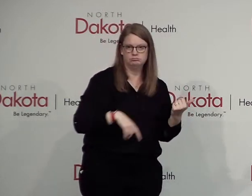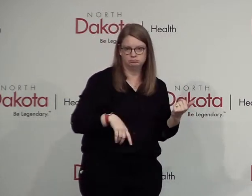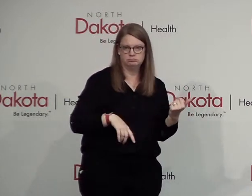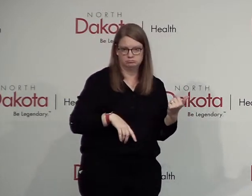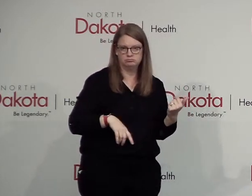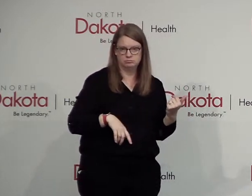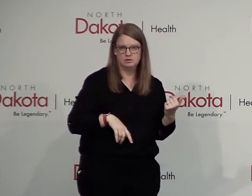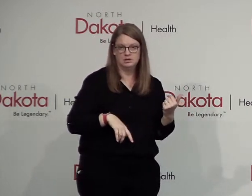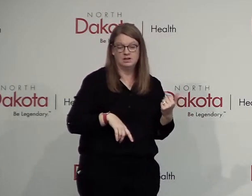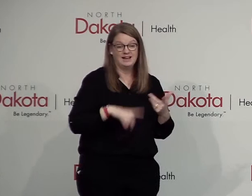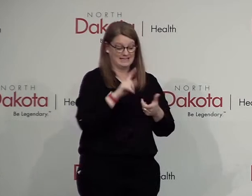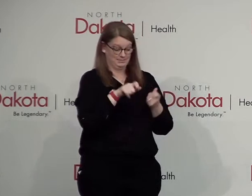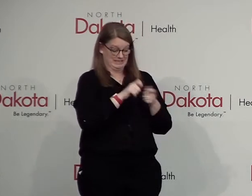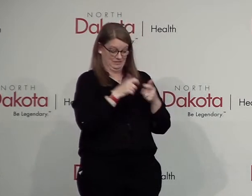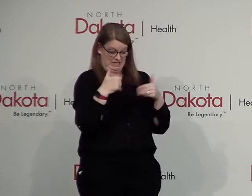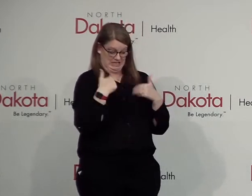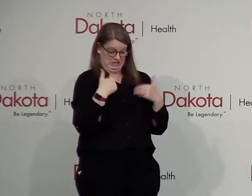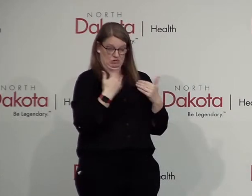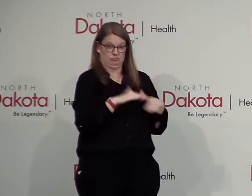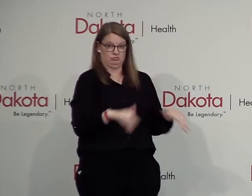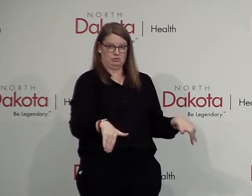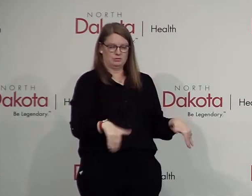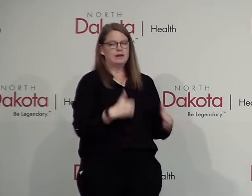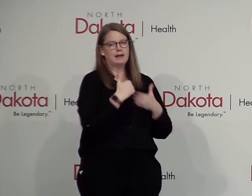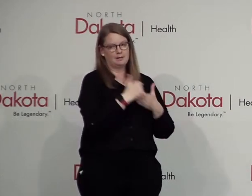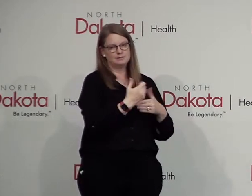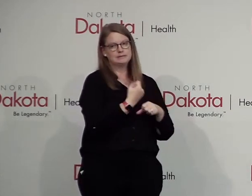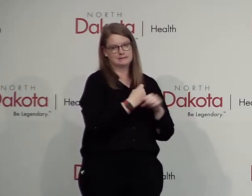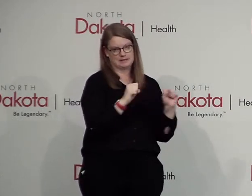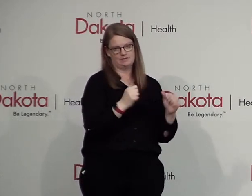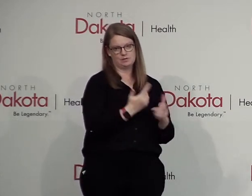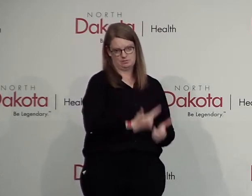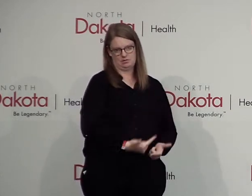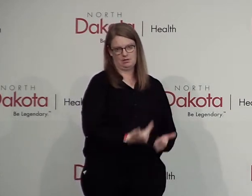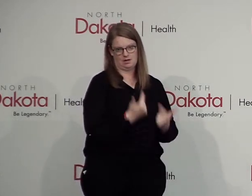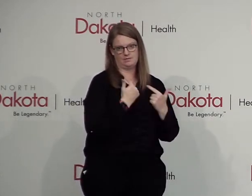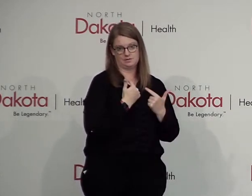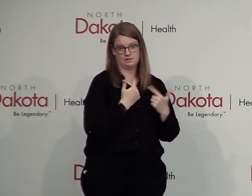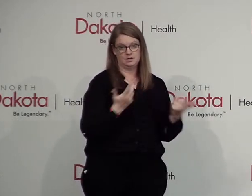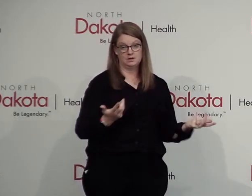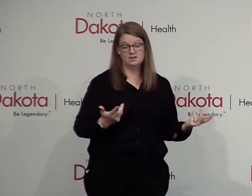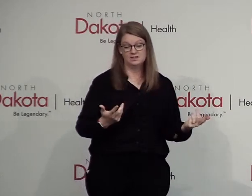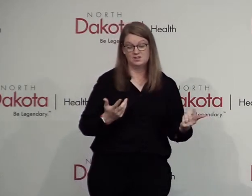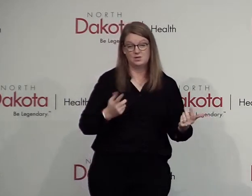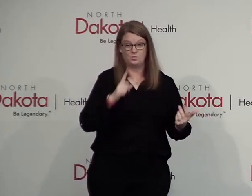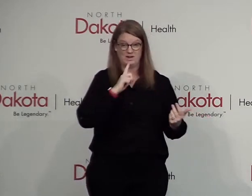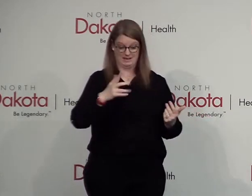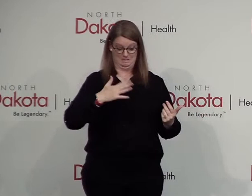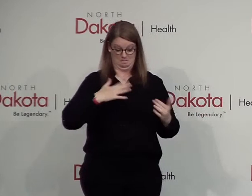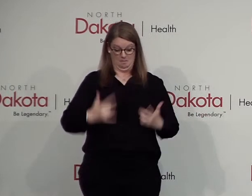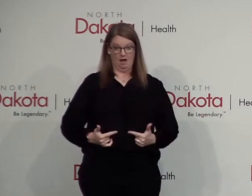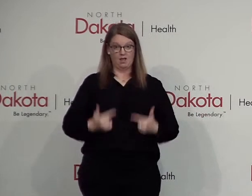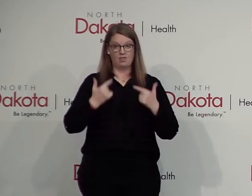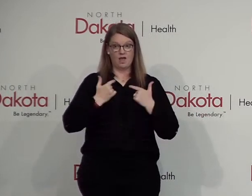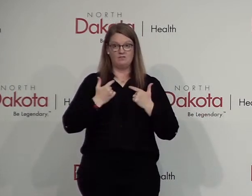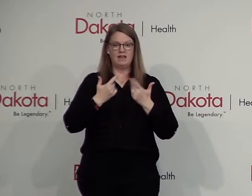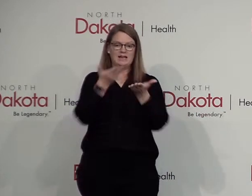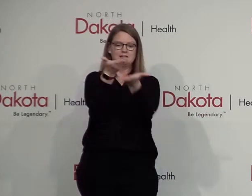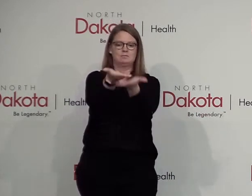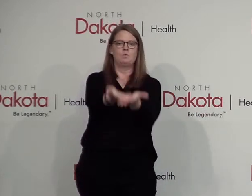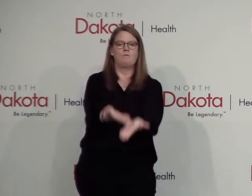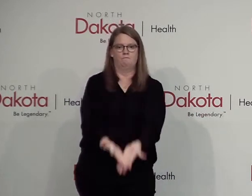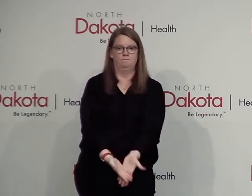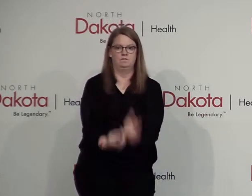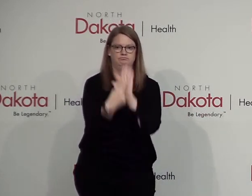vulnerable, including young children. So those are the reasons why, again, over my lifetime, it's data-driven, it's proven, it's